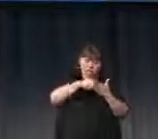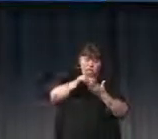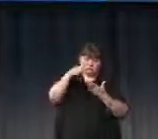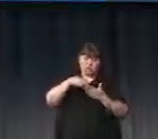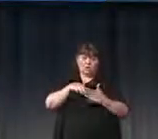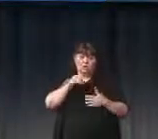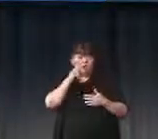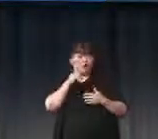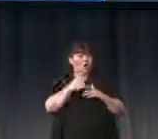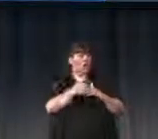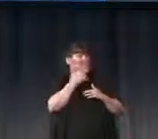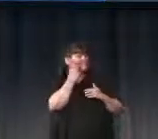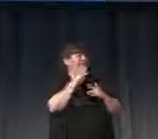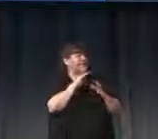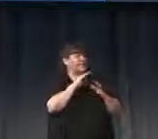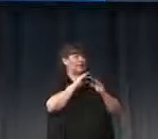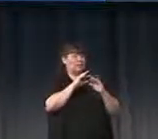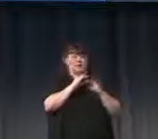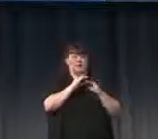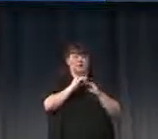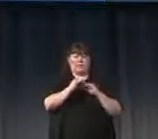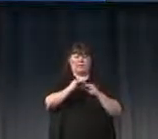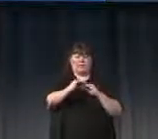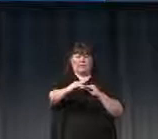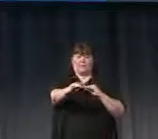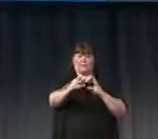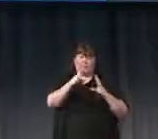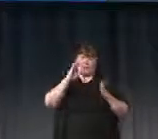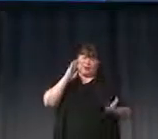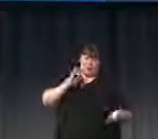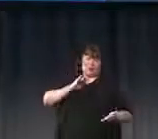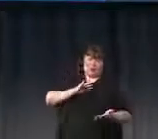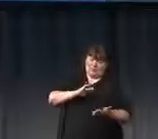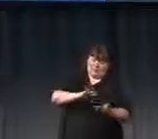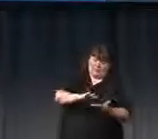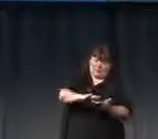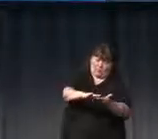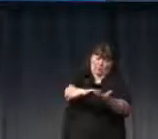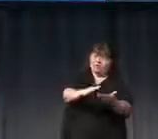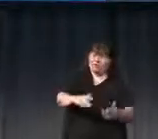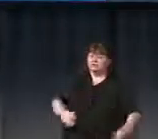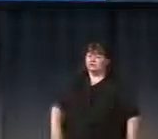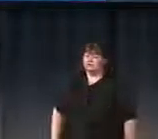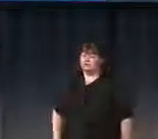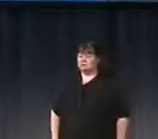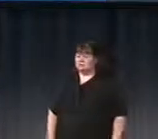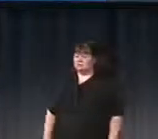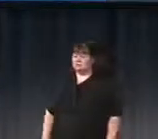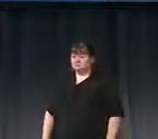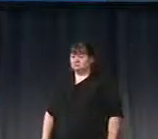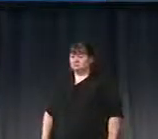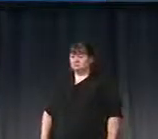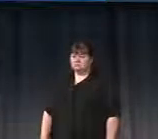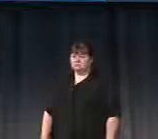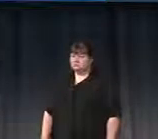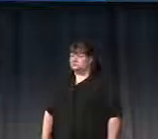them discretely, and then there's just lots and lots of them, and they kind of blend together, and eventually it fades away as the energy gets absorbed.